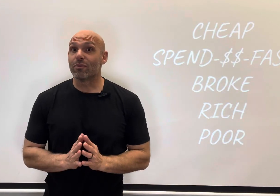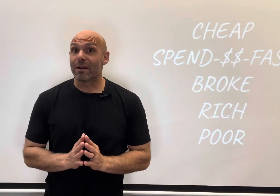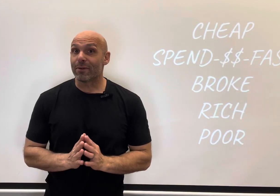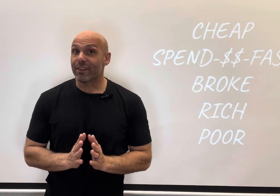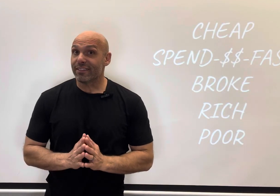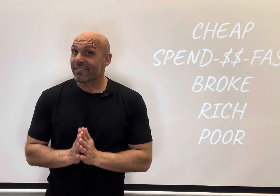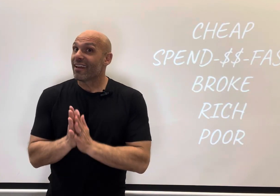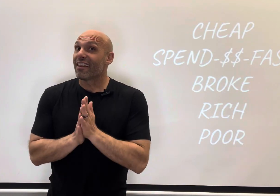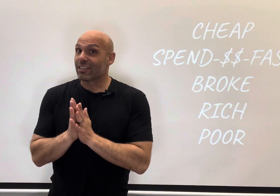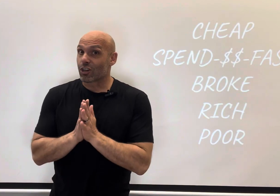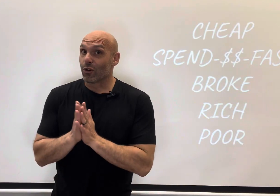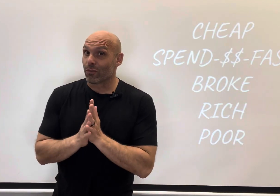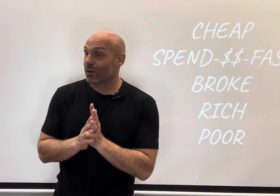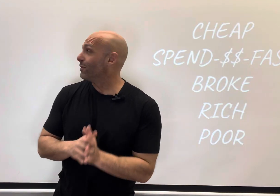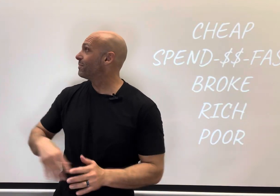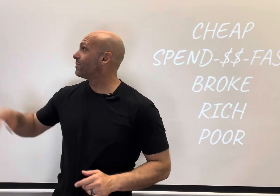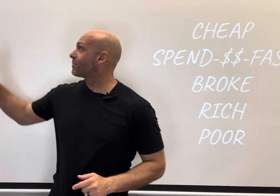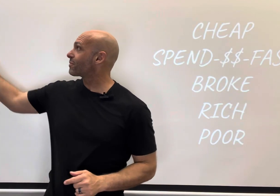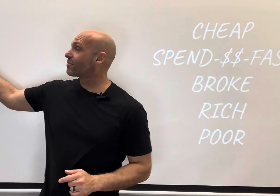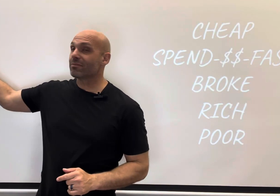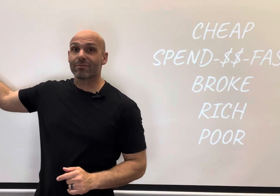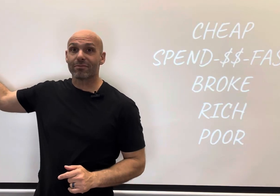remember these? Let's go through.